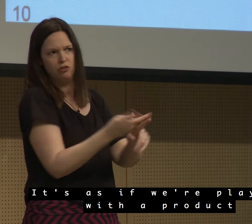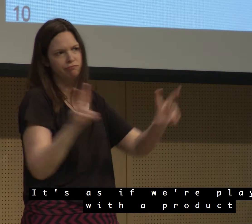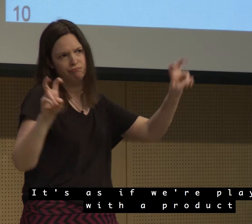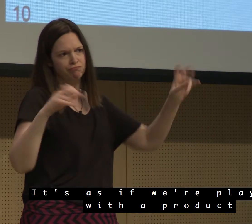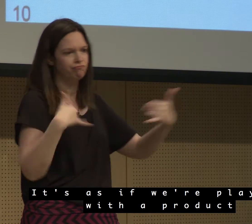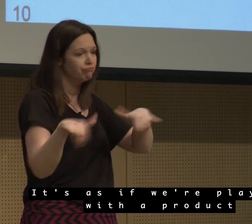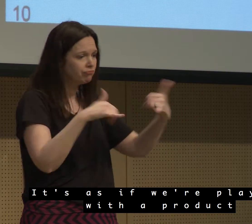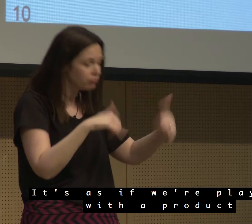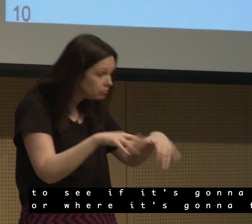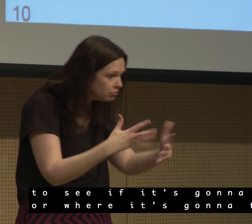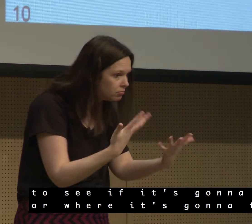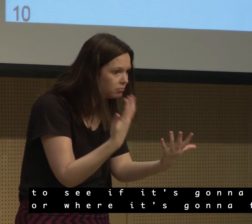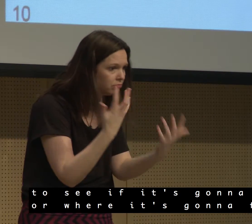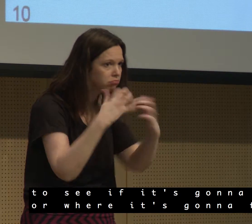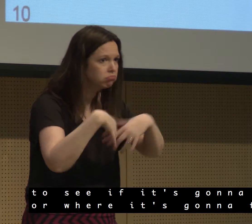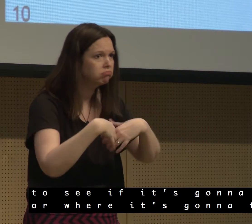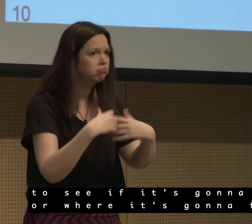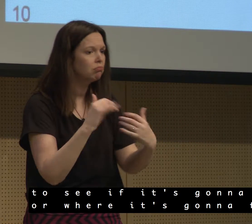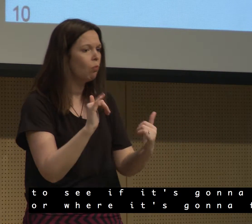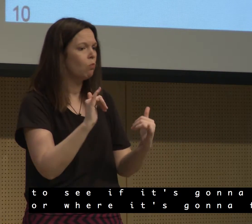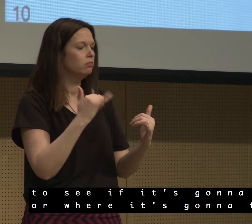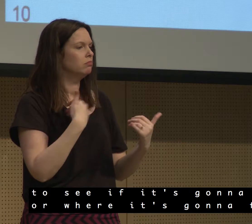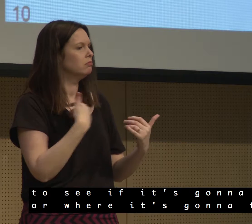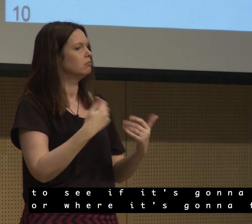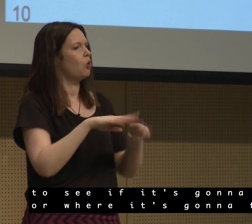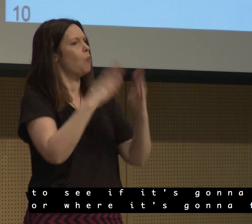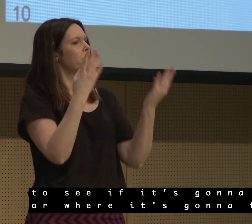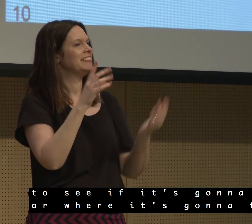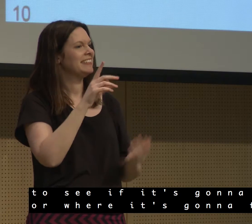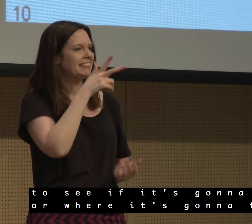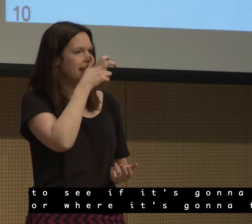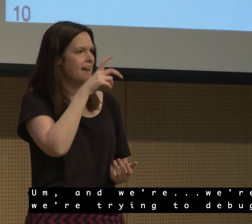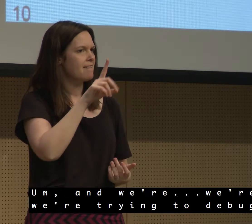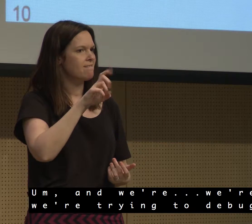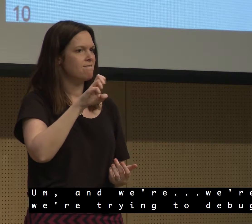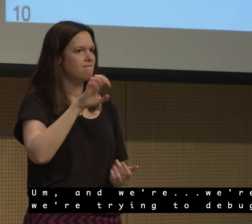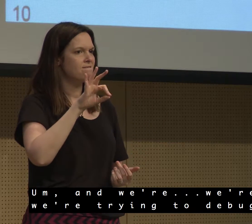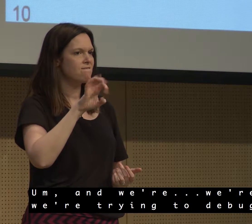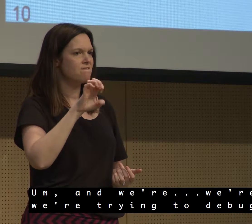playing with the product to see if it's going to work or where it's going to fail. And we're